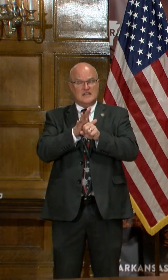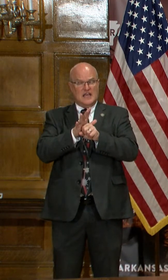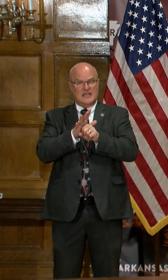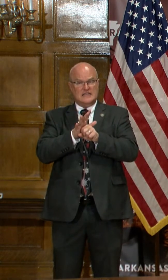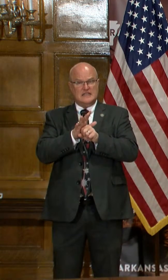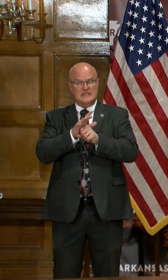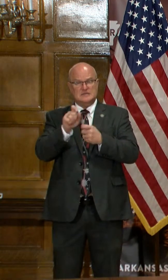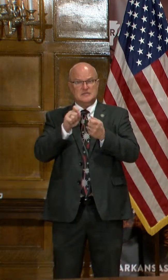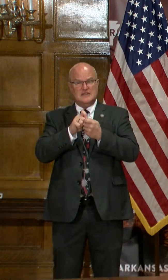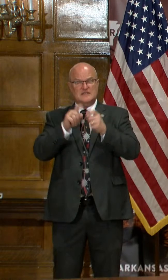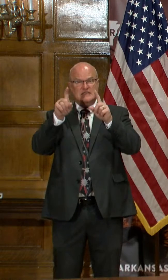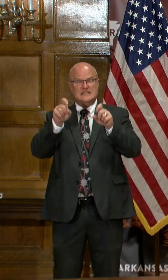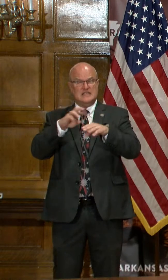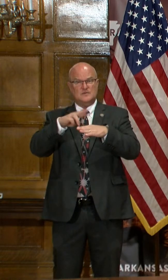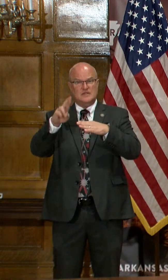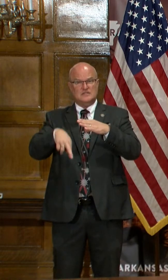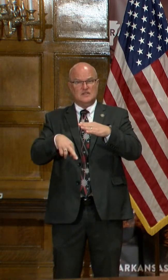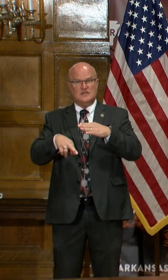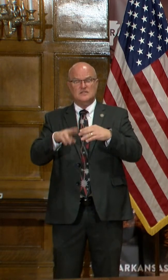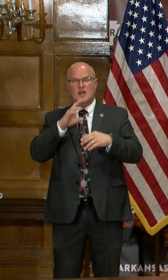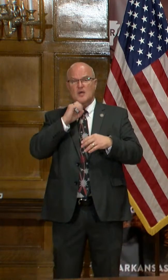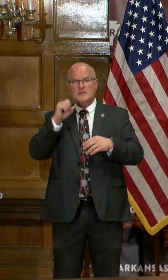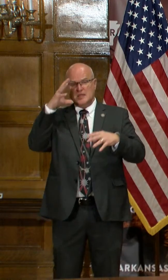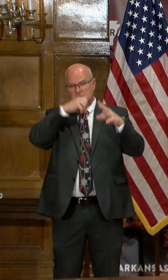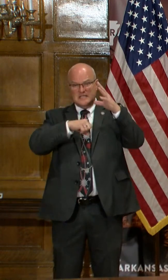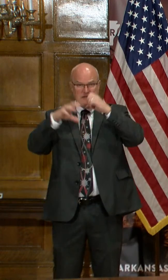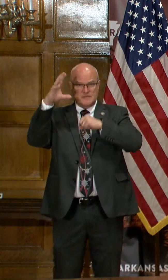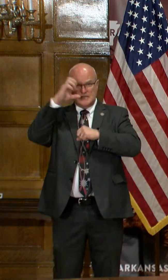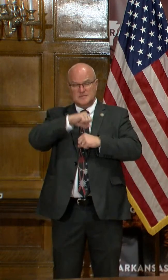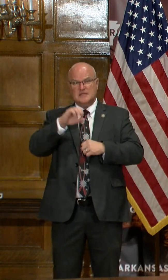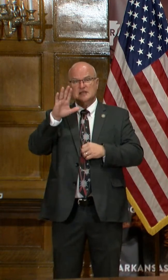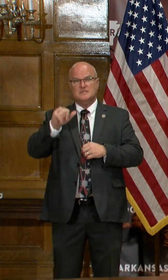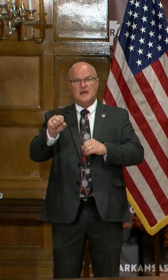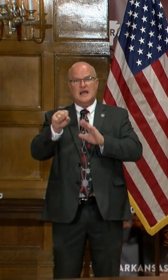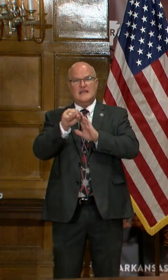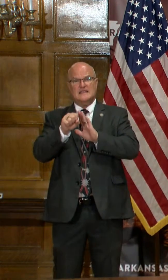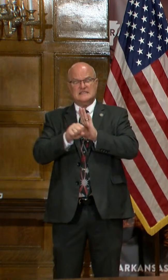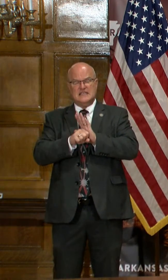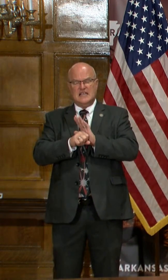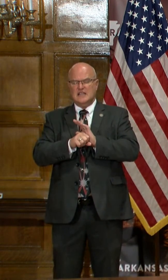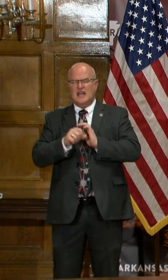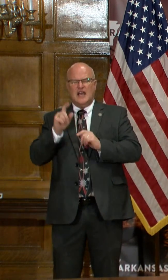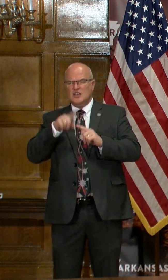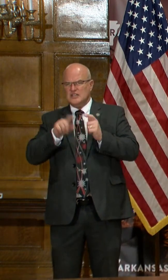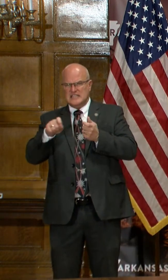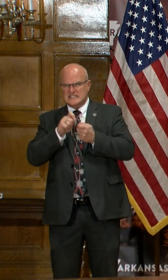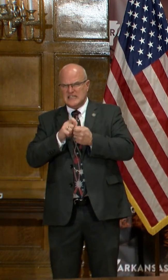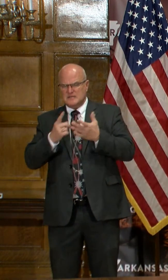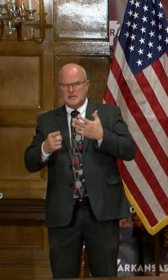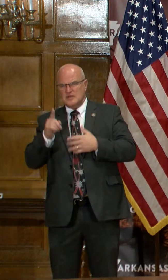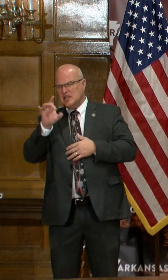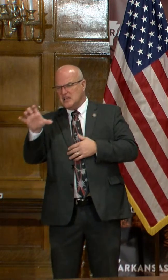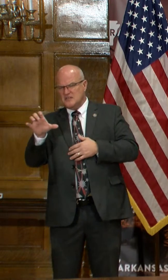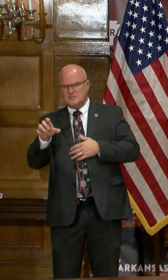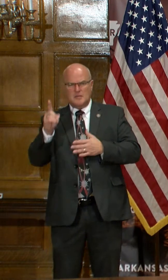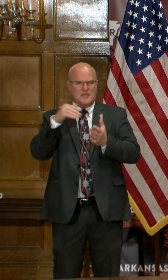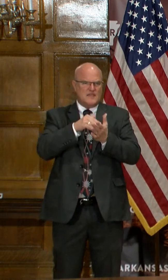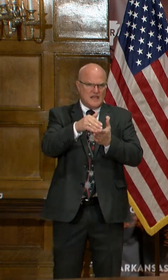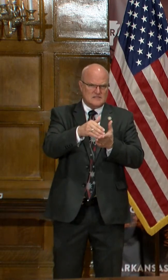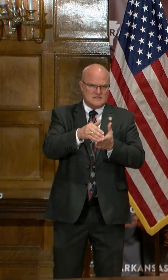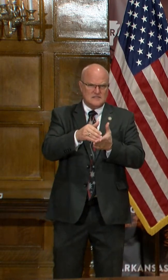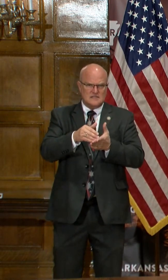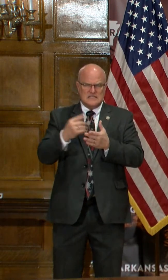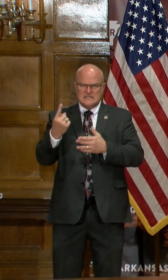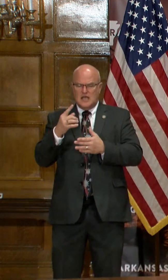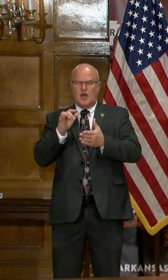cases, specifically test results, are being missed by the state, and they couldn't give exact numbers, saying it could be hundreds, it could be thousands. Is